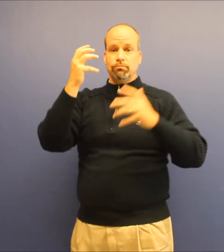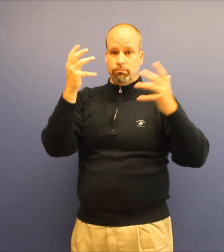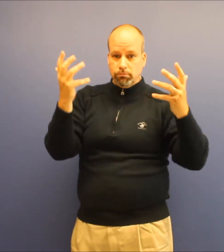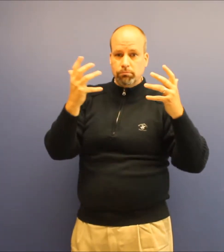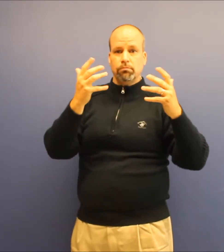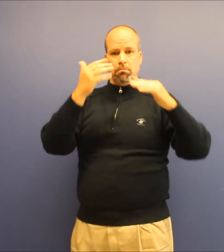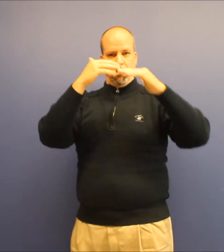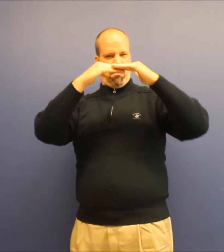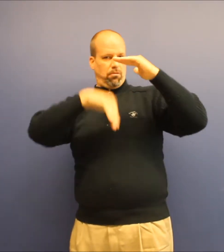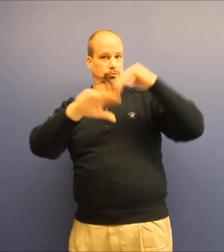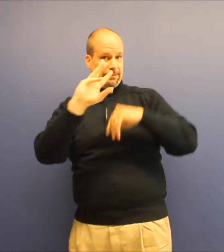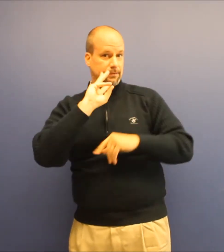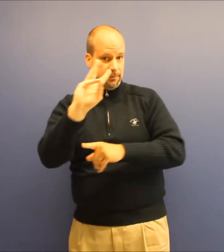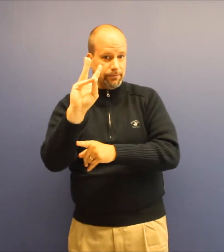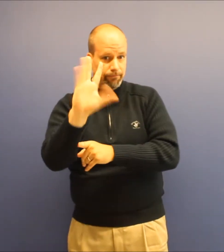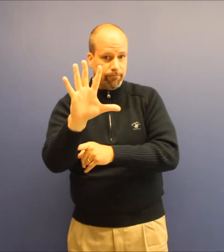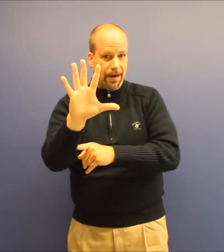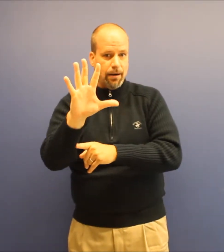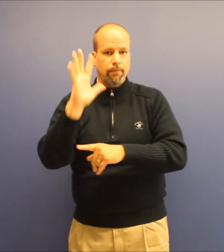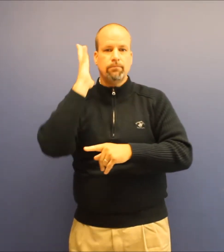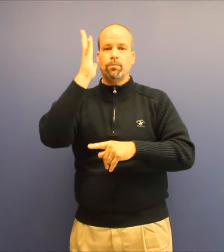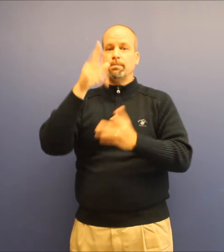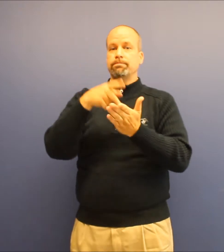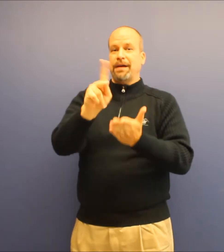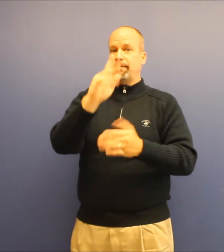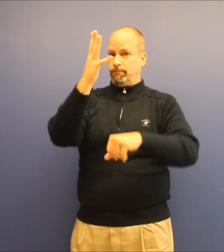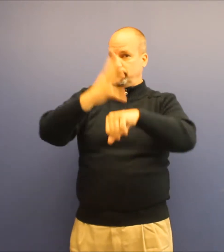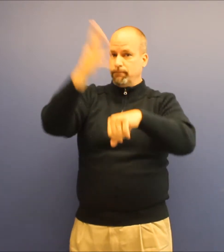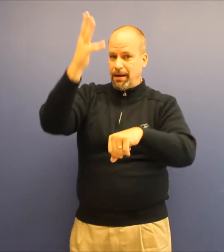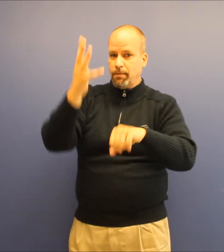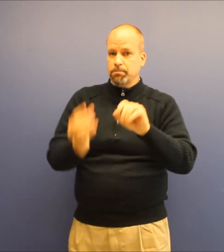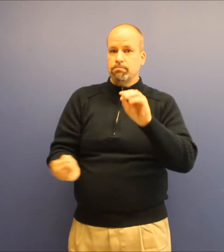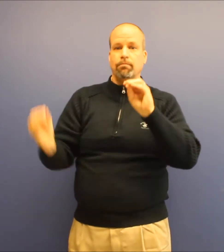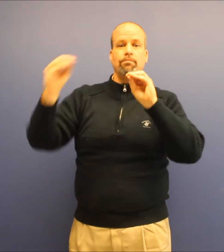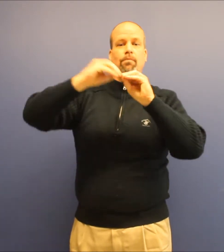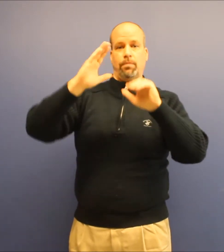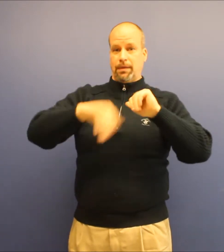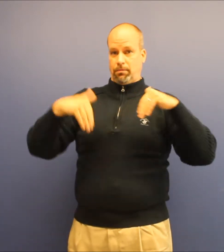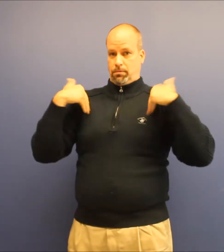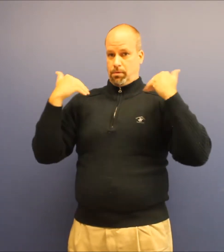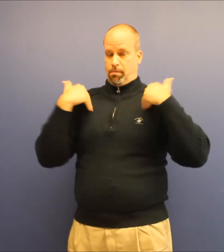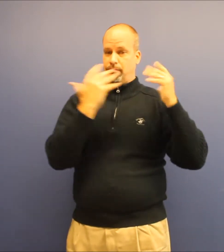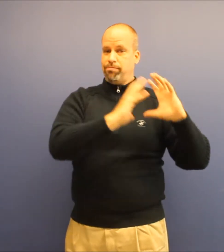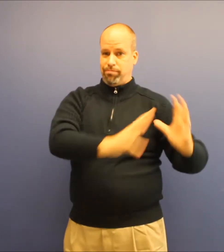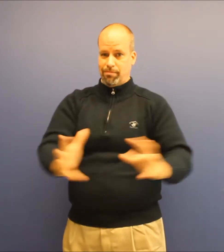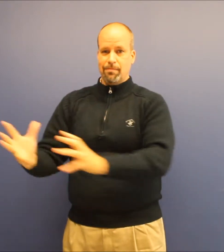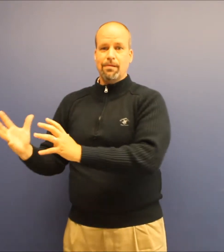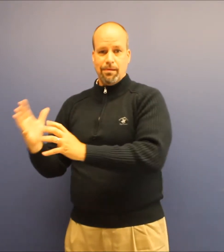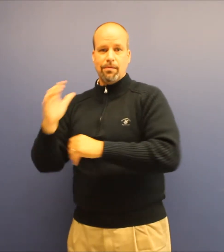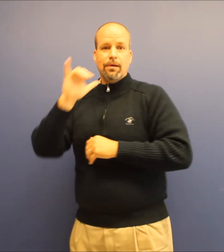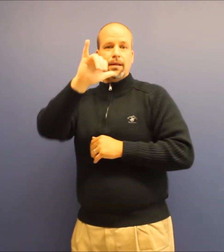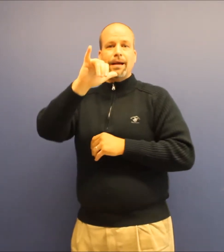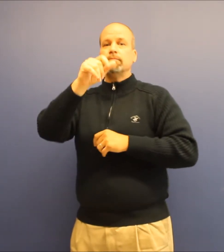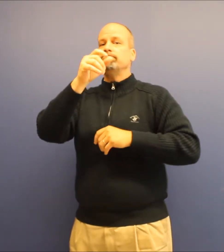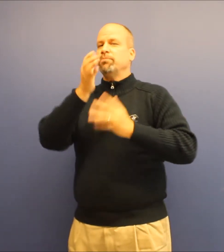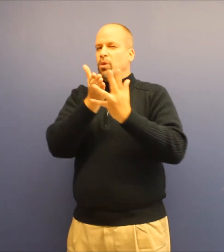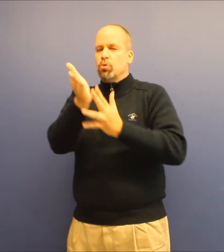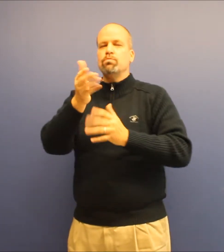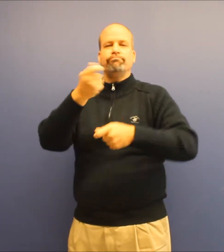The oldest people under 65 would pay 5 times more than younger people on the exchanges.